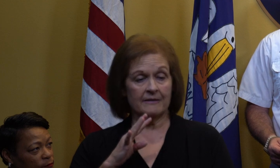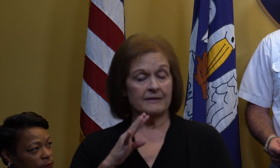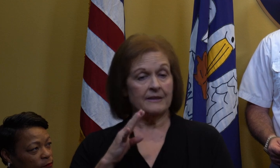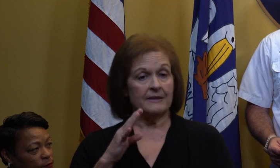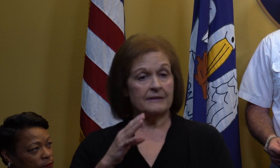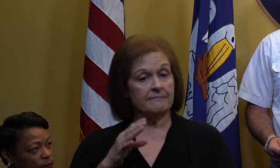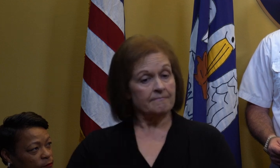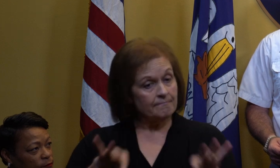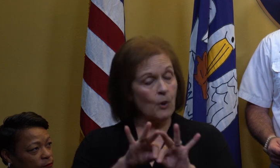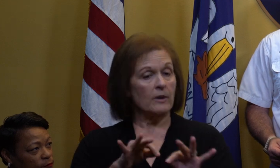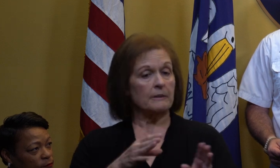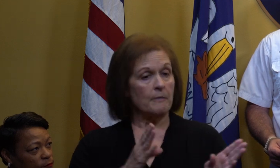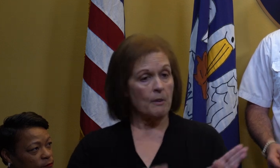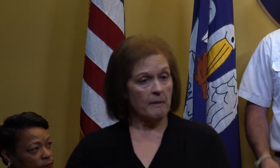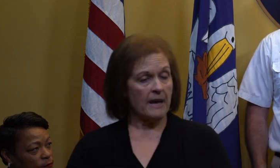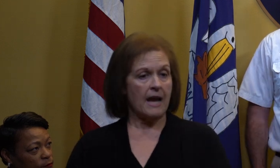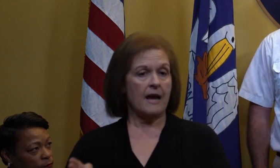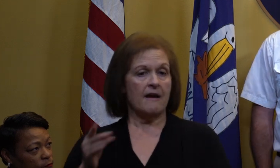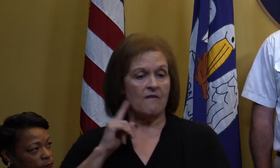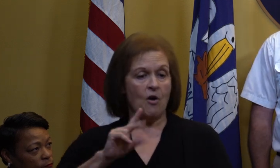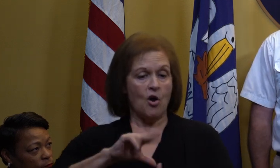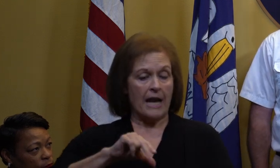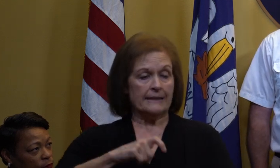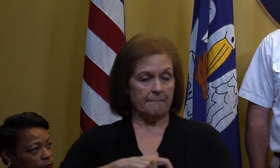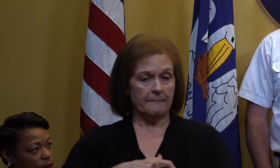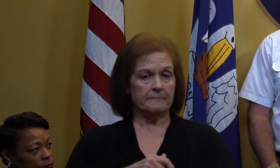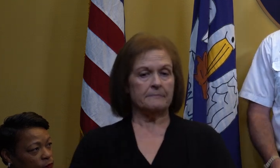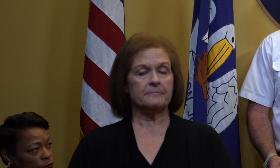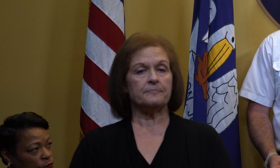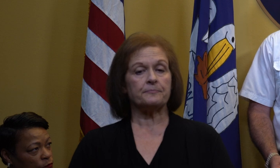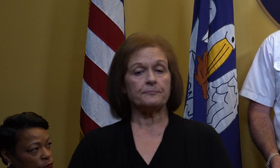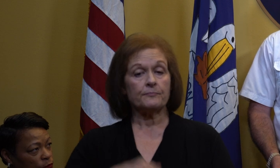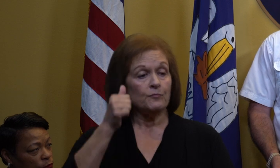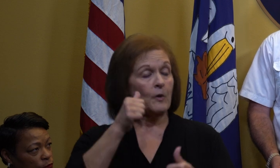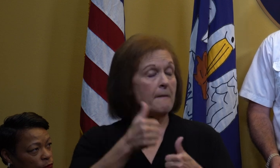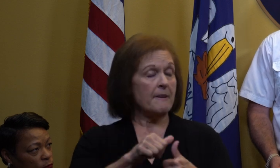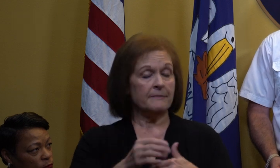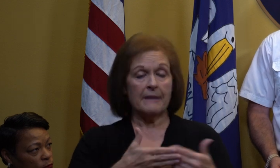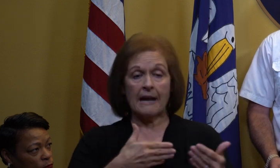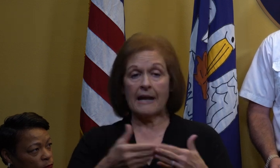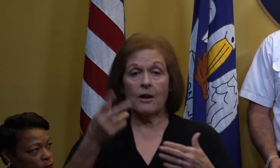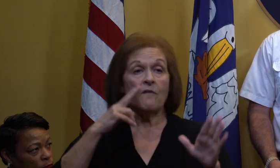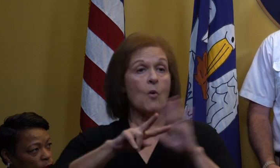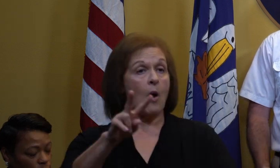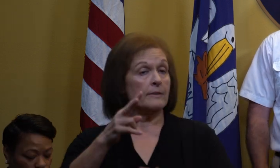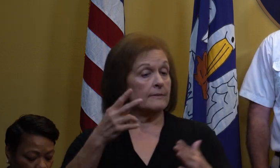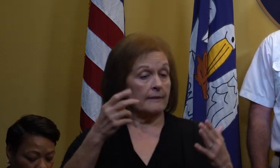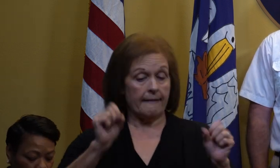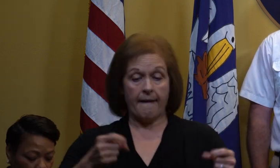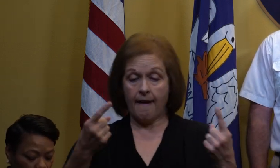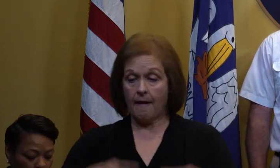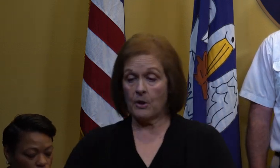the importance of preparedness for the upcoming hurricane season. Remember that no matter the forecast, it only takes one storm,